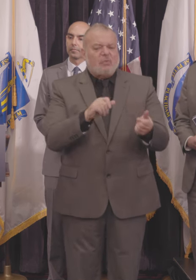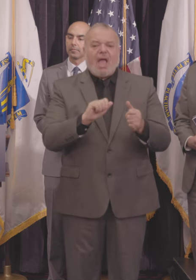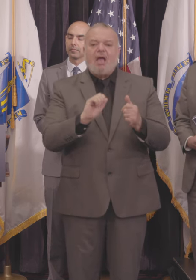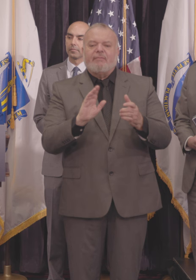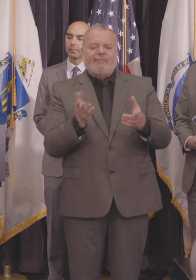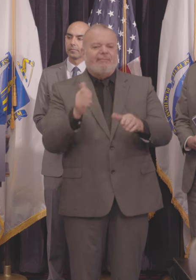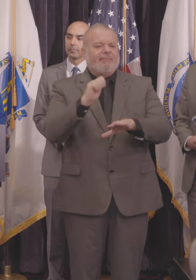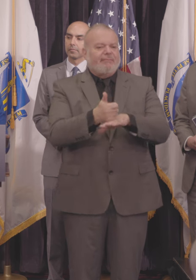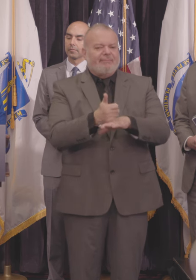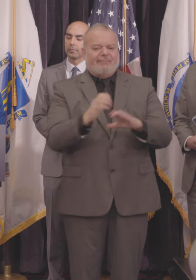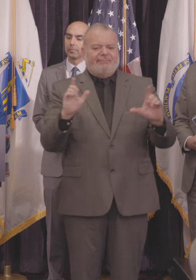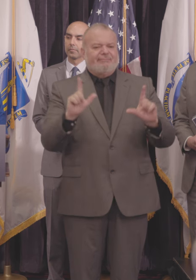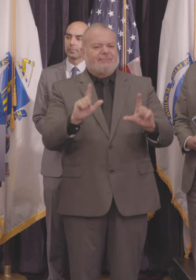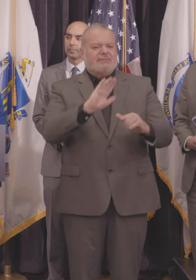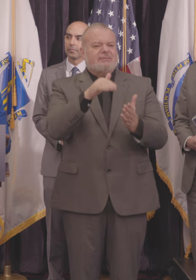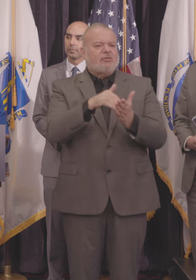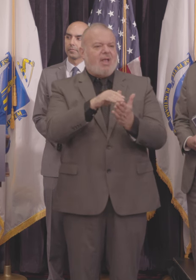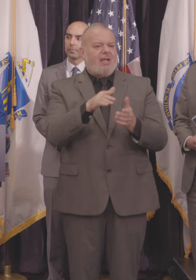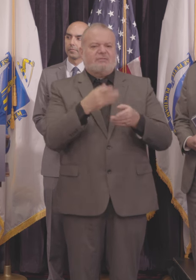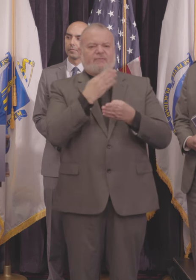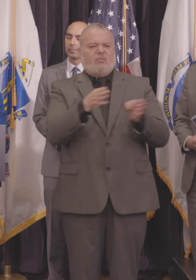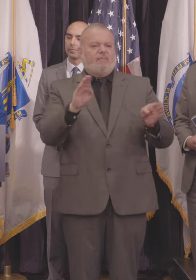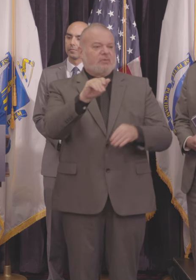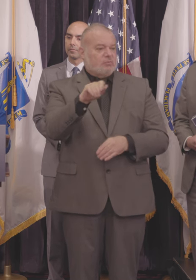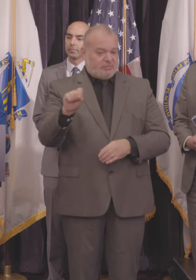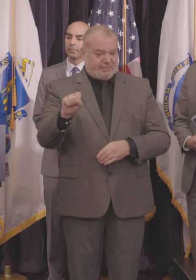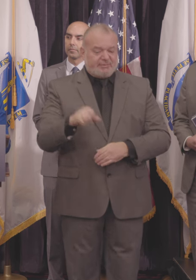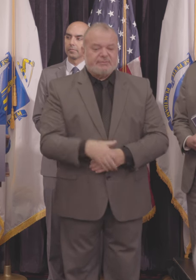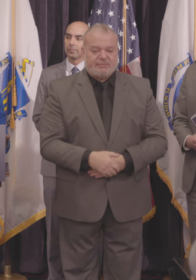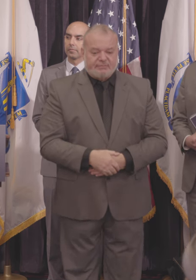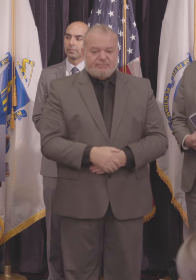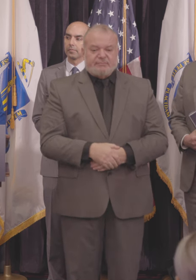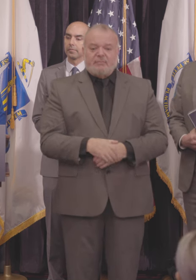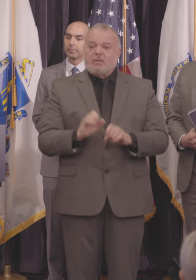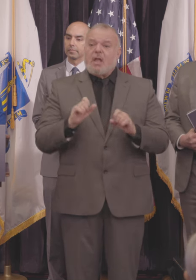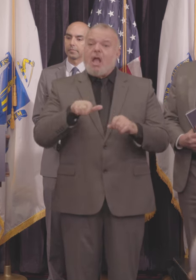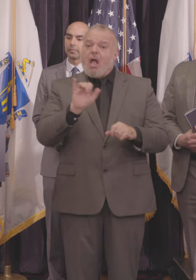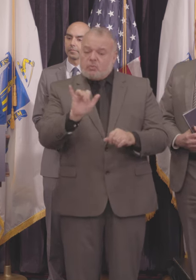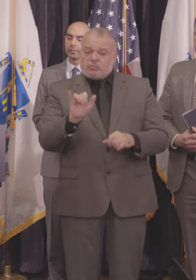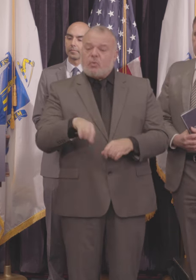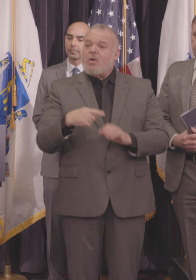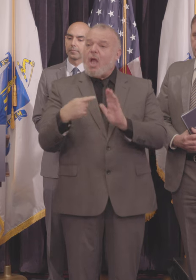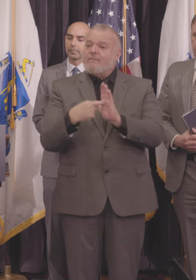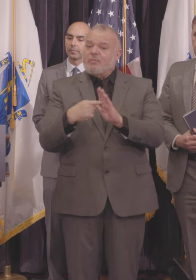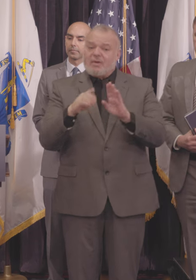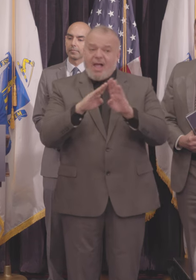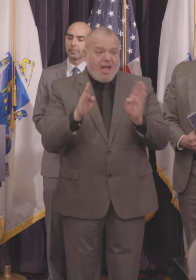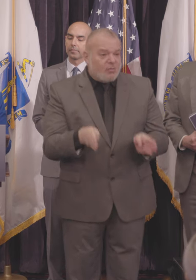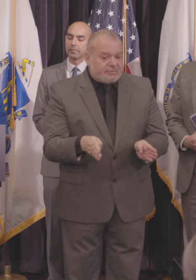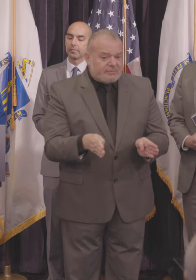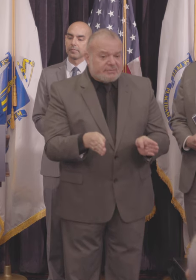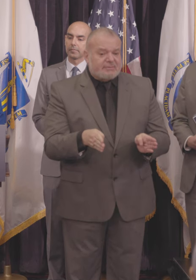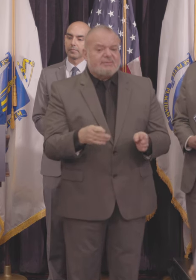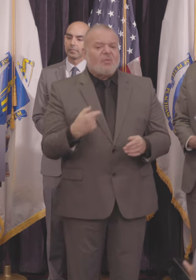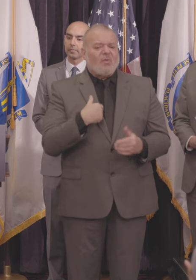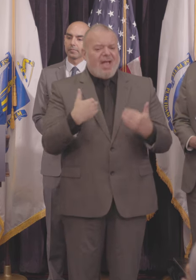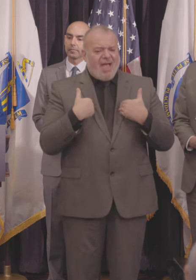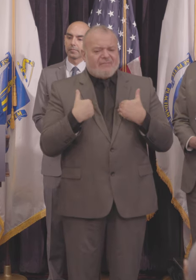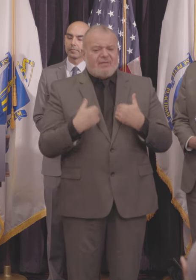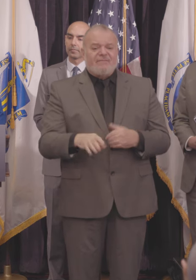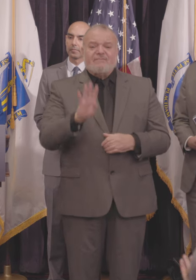for more people, while we also advance the Affordable Homes Act, our $4.1 billion plan to